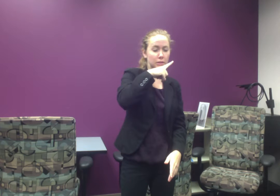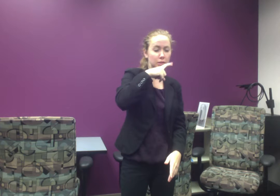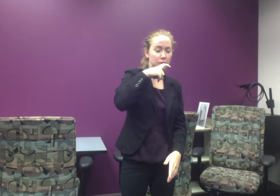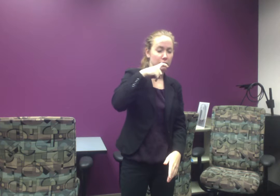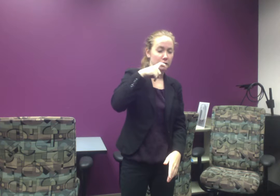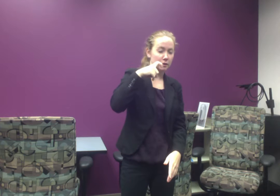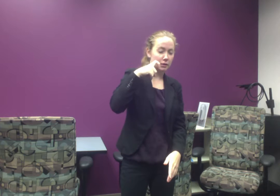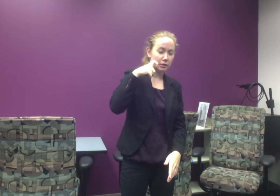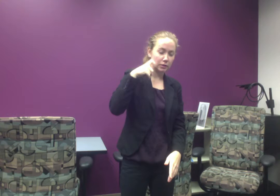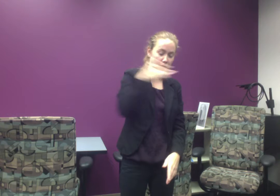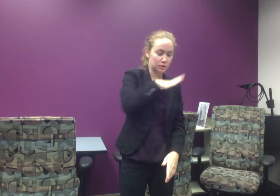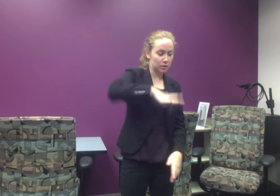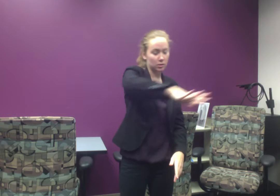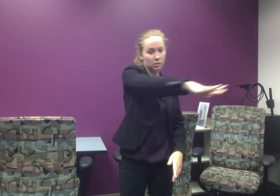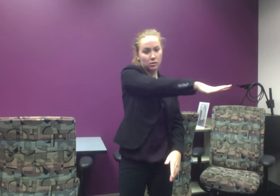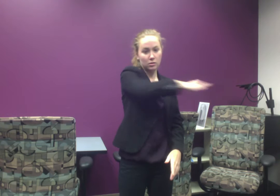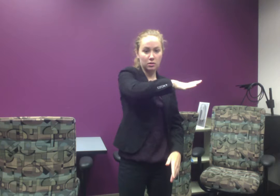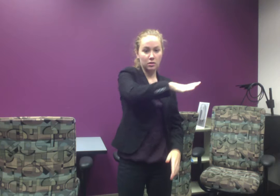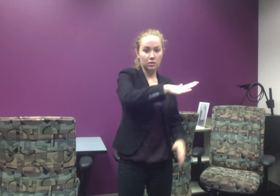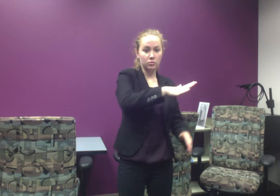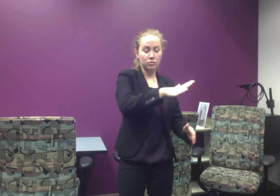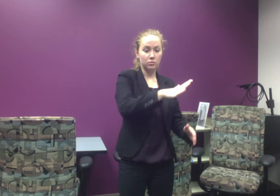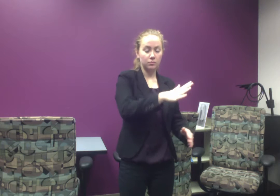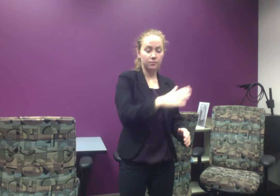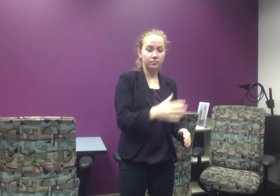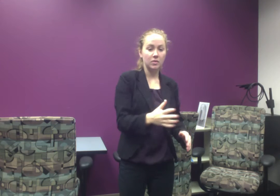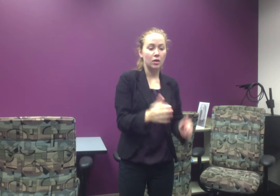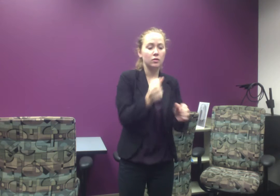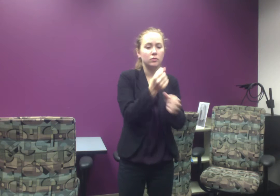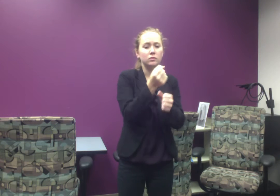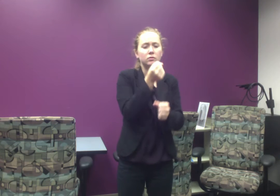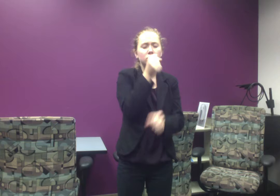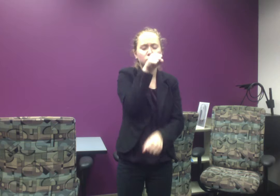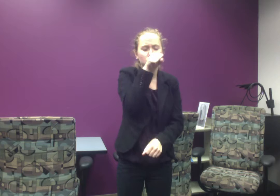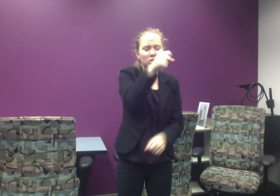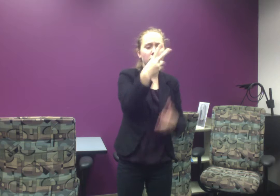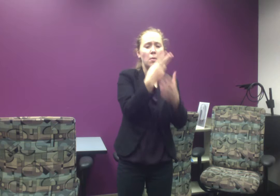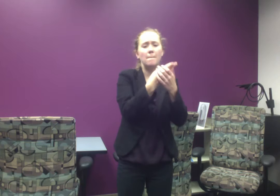both. She lived the last half of her life in New Mexico now. Let me show you a picture of her.